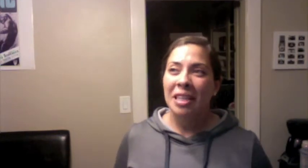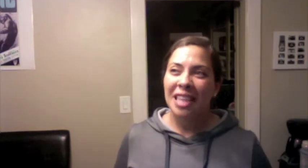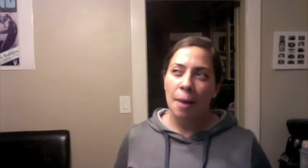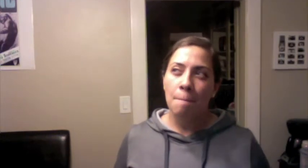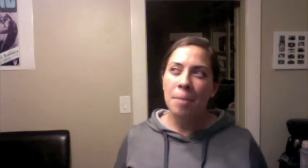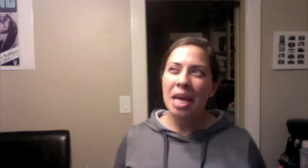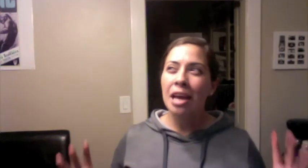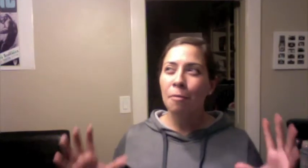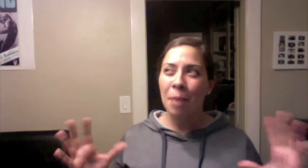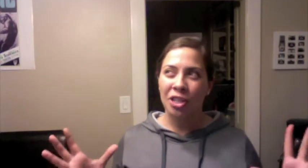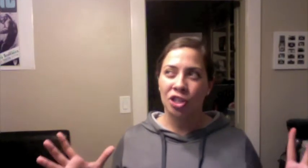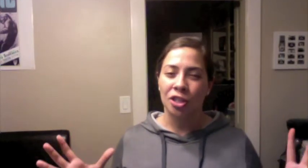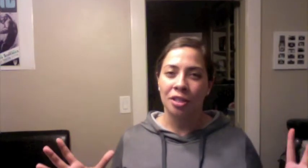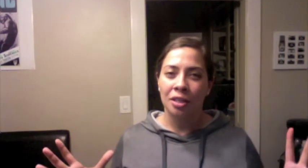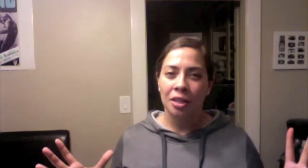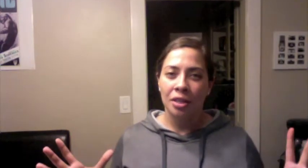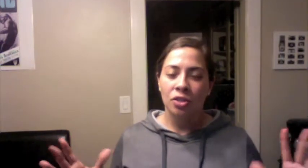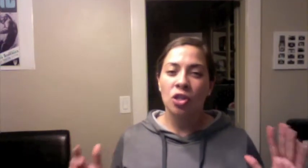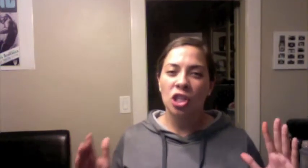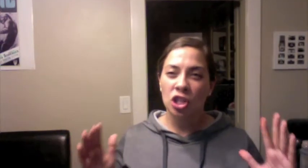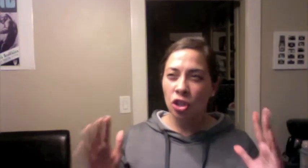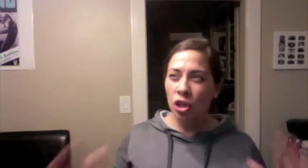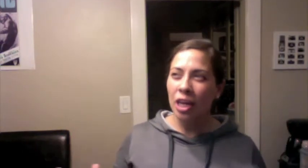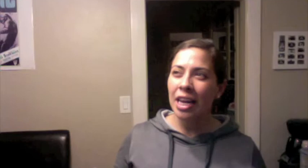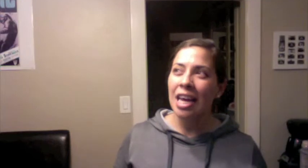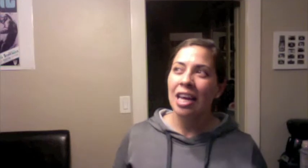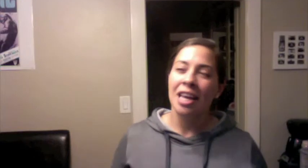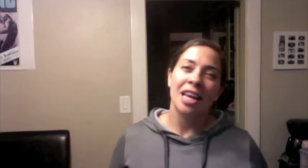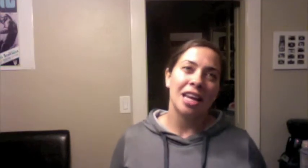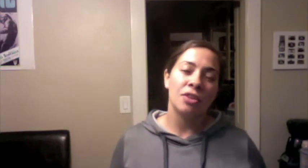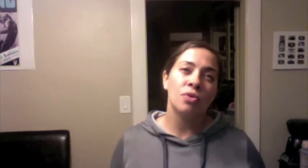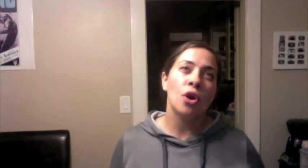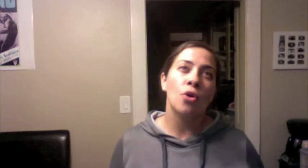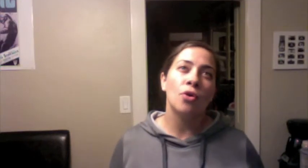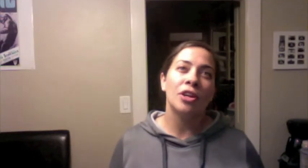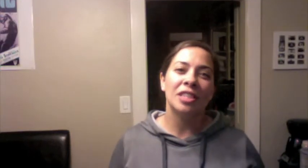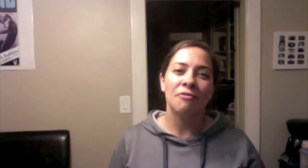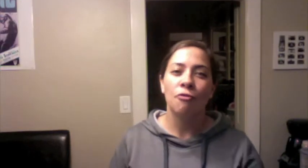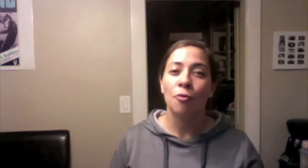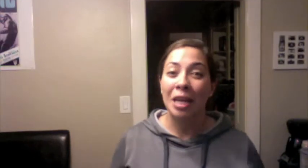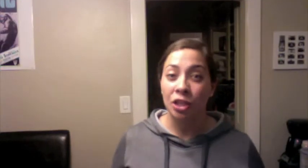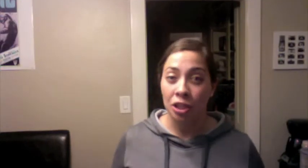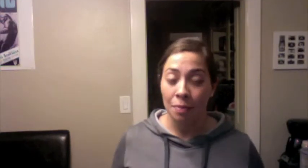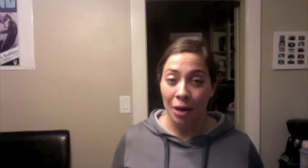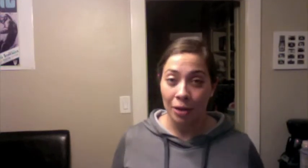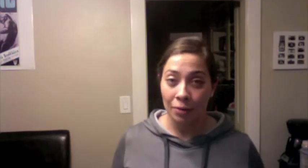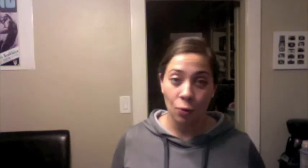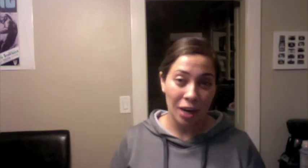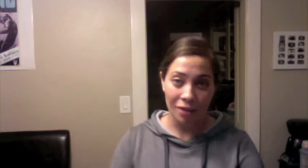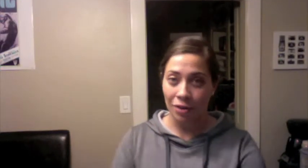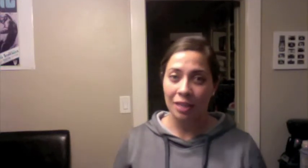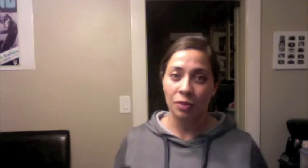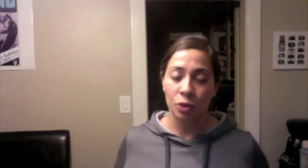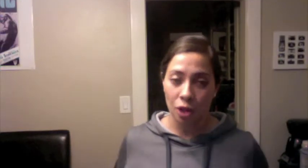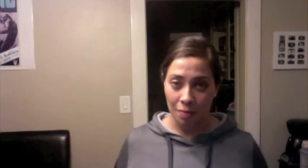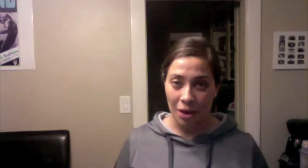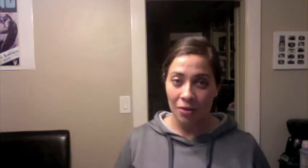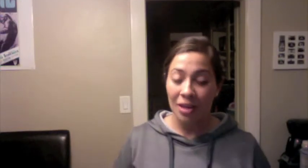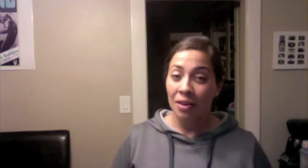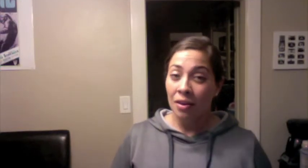like a big picture. So you can just look at it and you know there's information about it, whatever it is we're talking about.